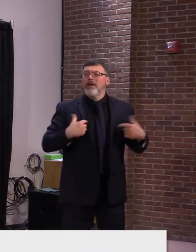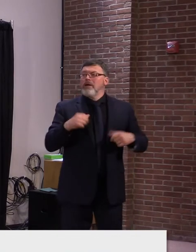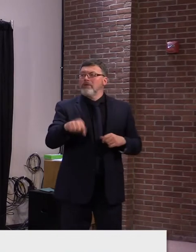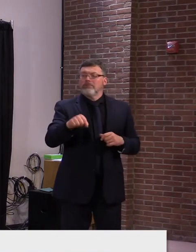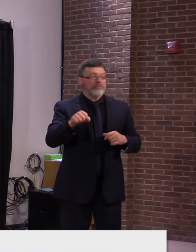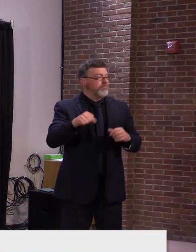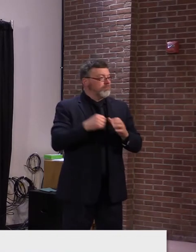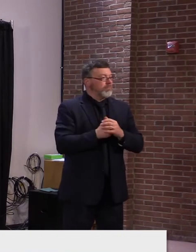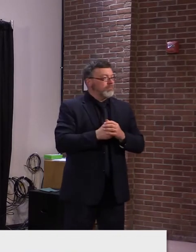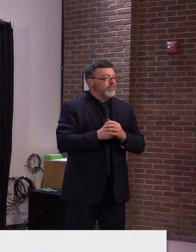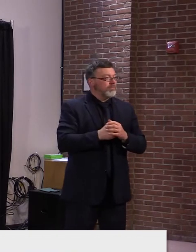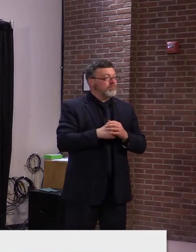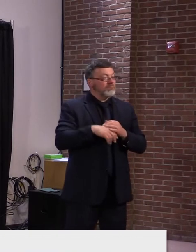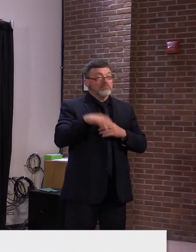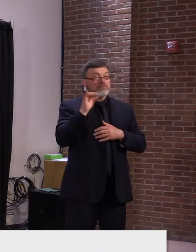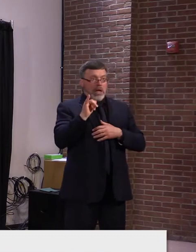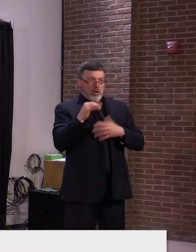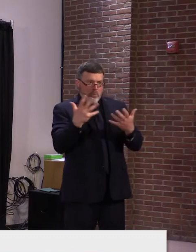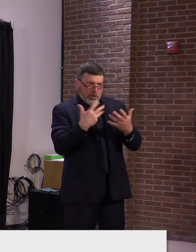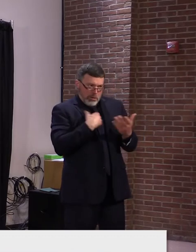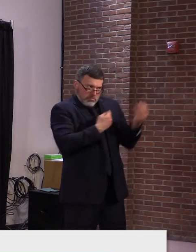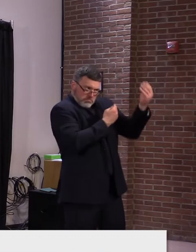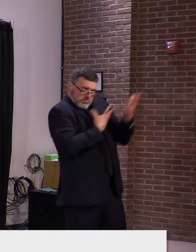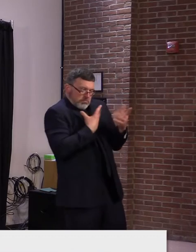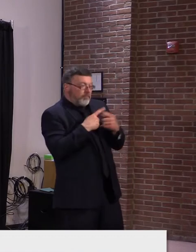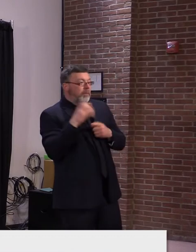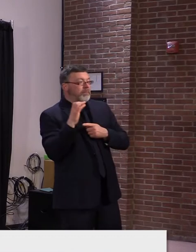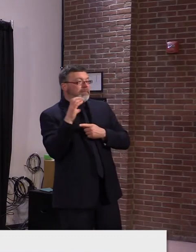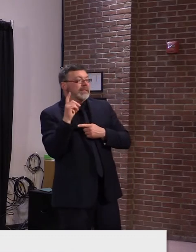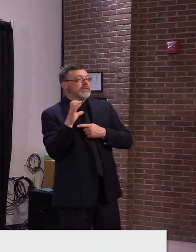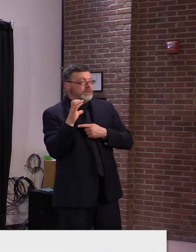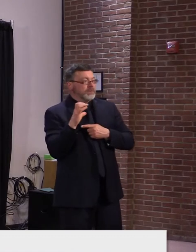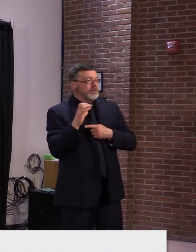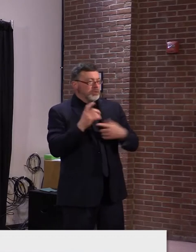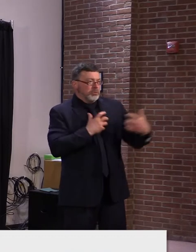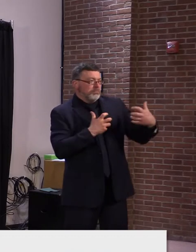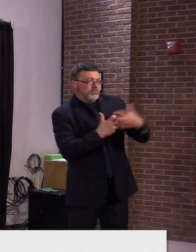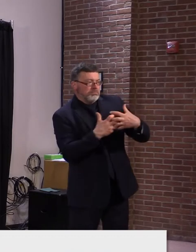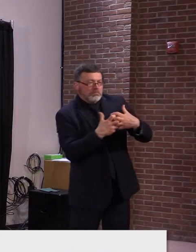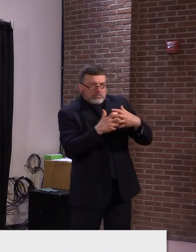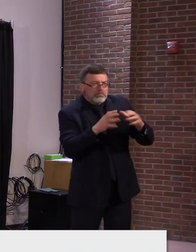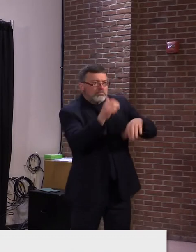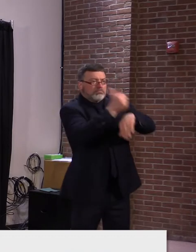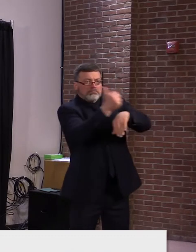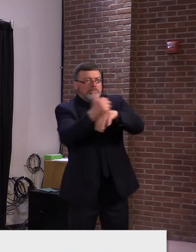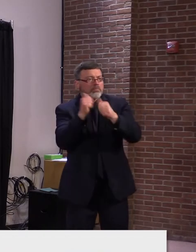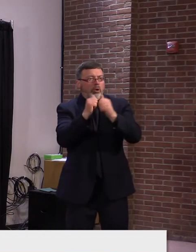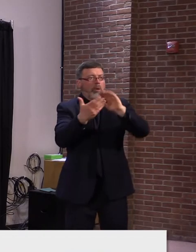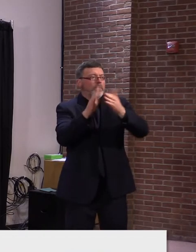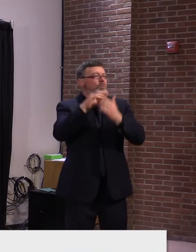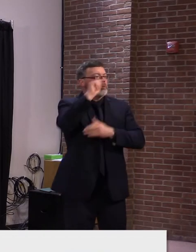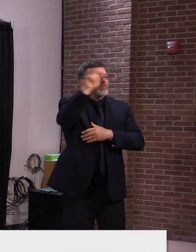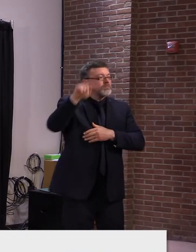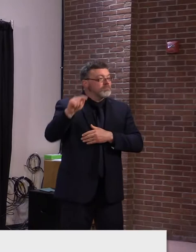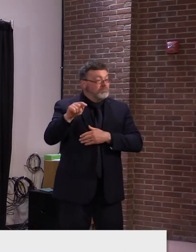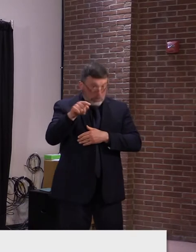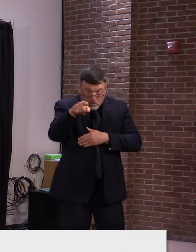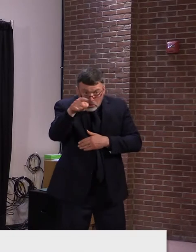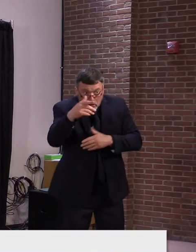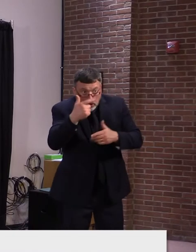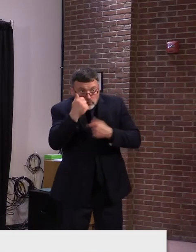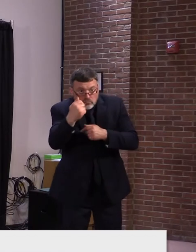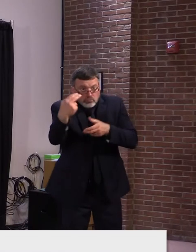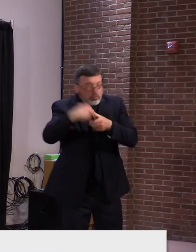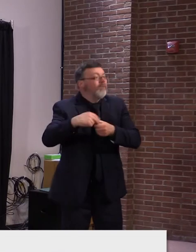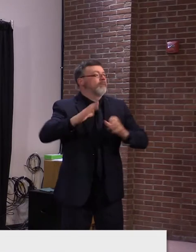We've been made aware of that, and we'll be working with other communities around the state to see if they are interested. Keep in